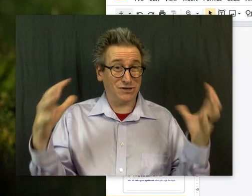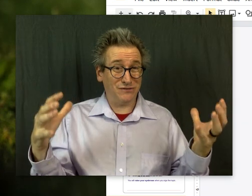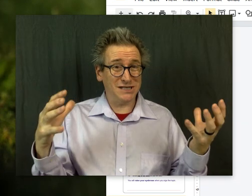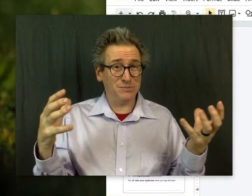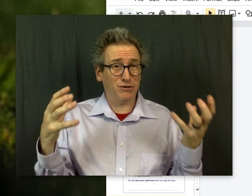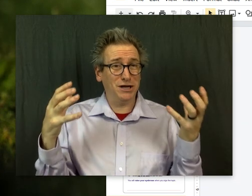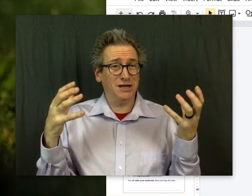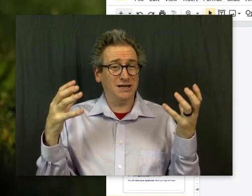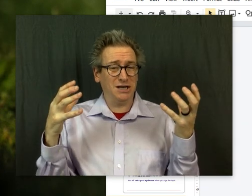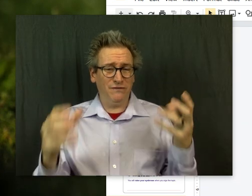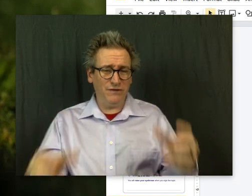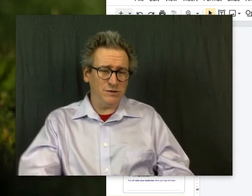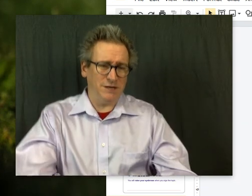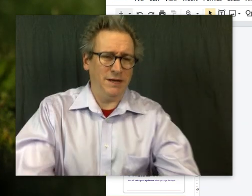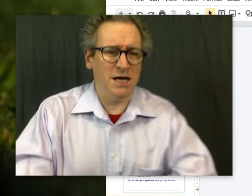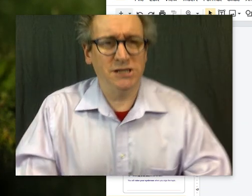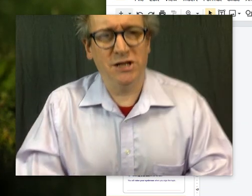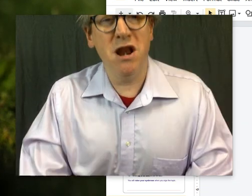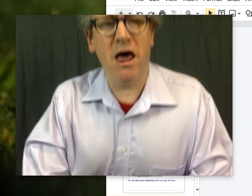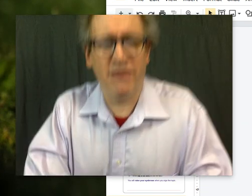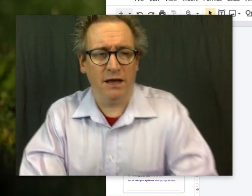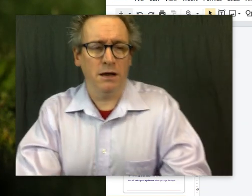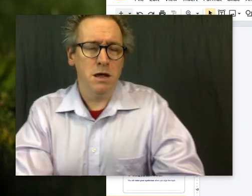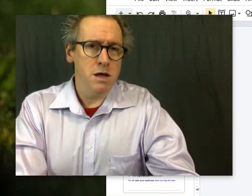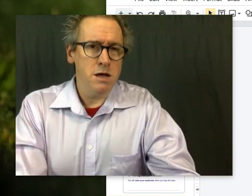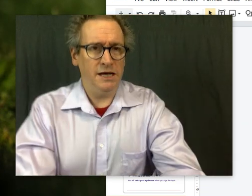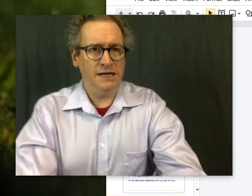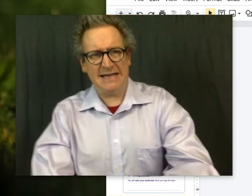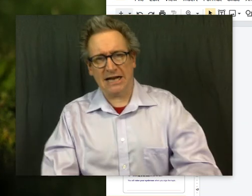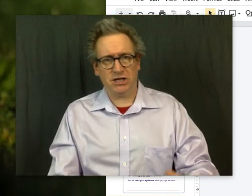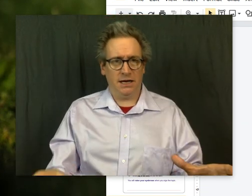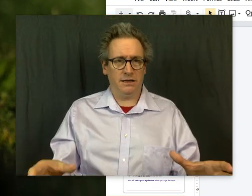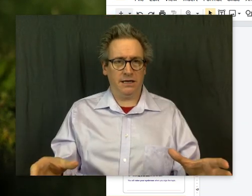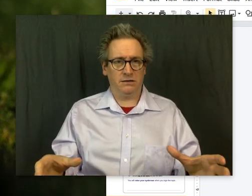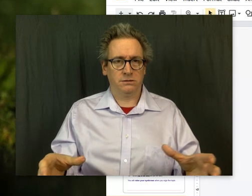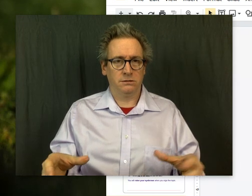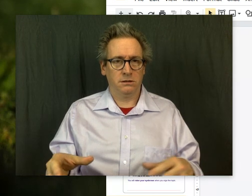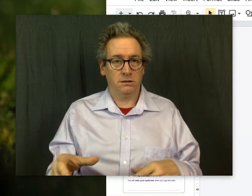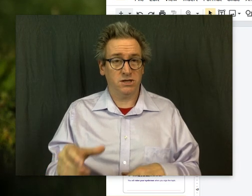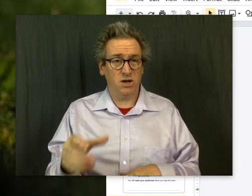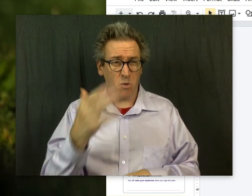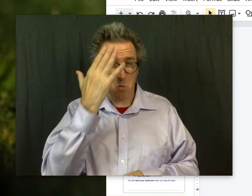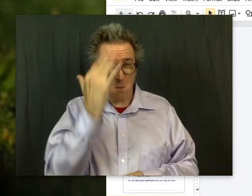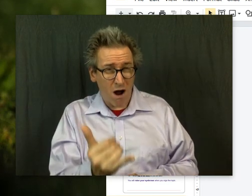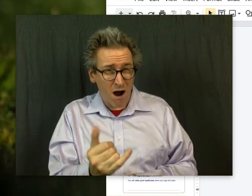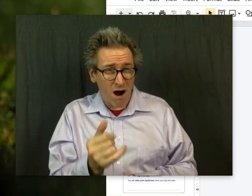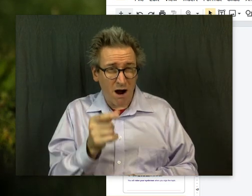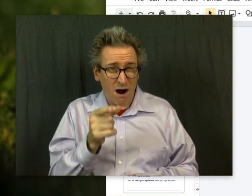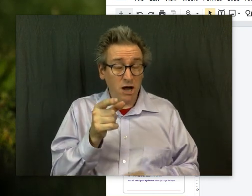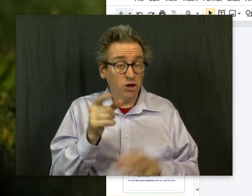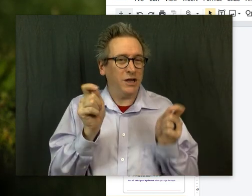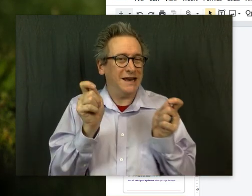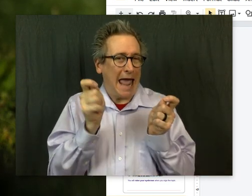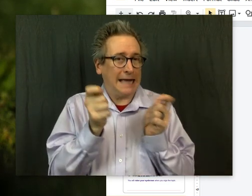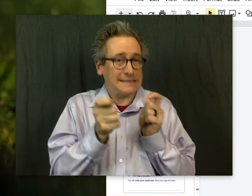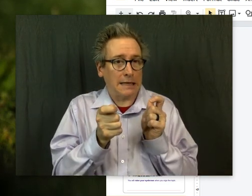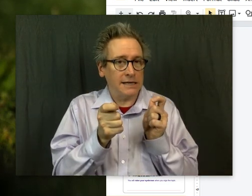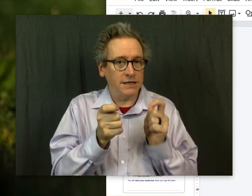the surface is pretty confusing because nothing is attached to anything else. So you